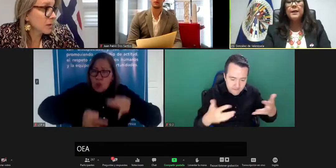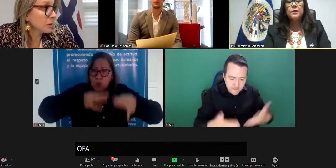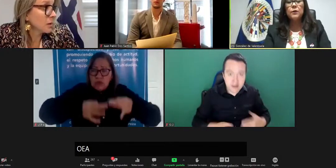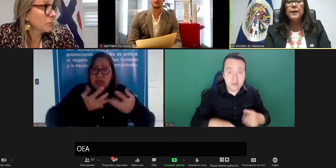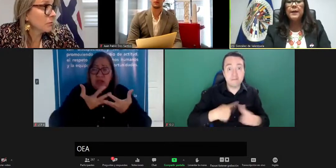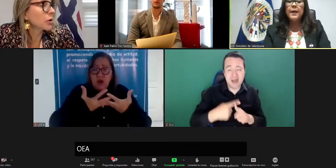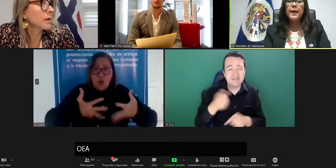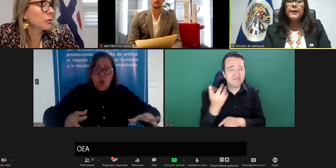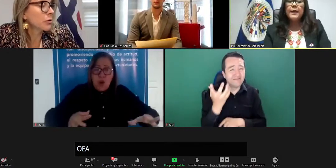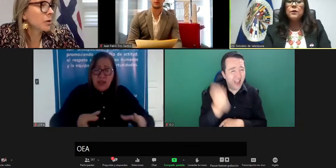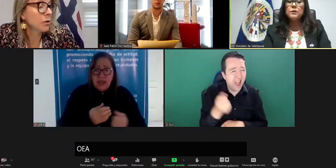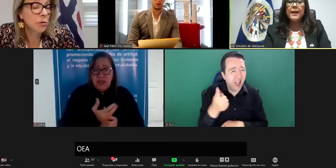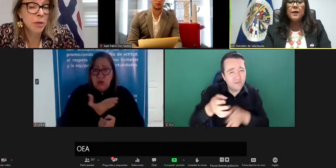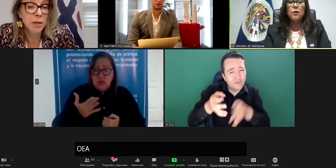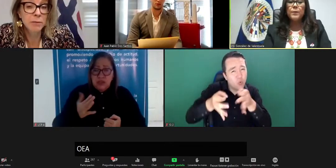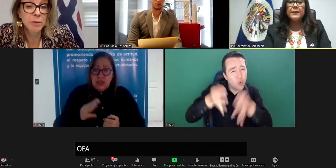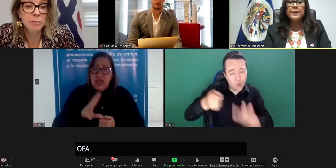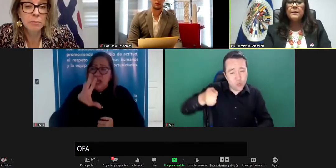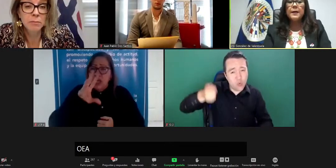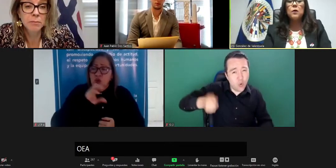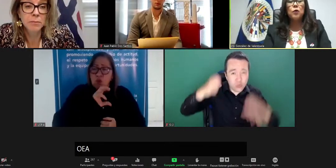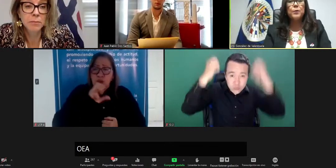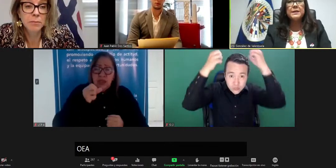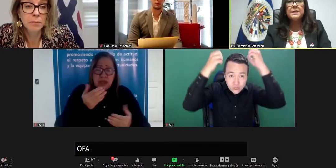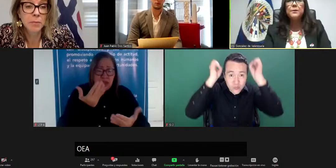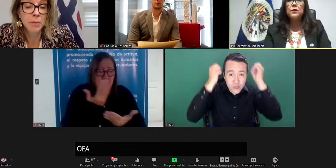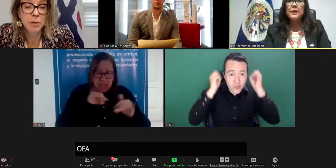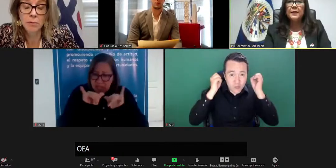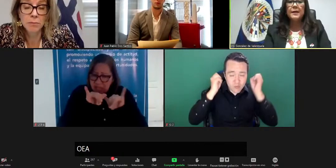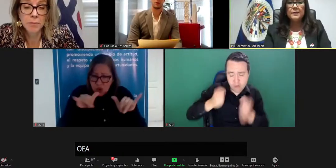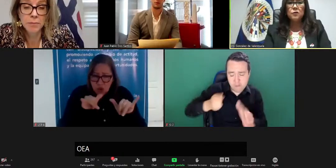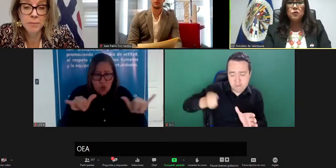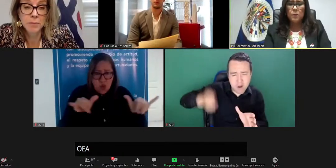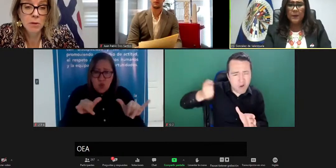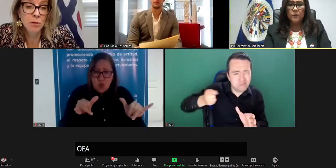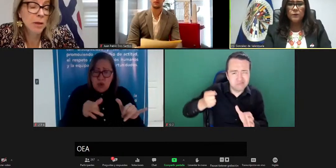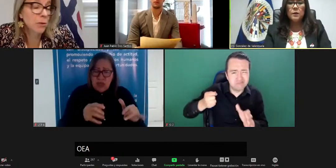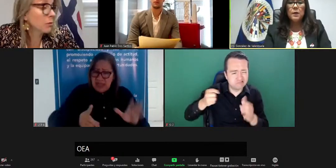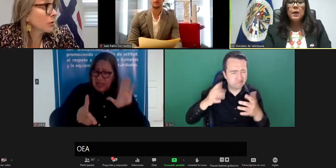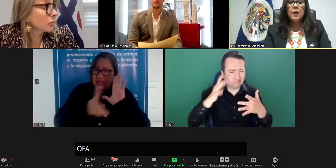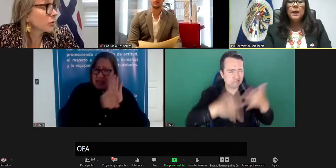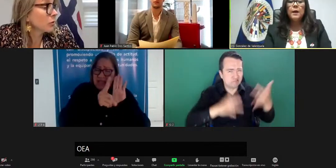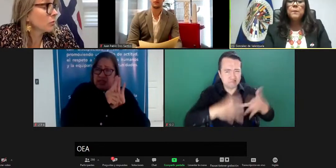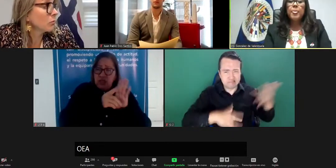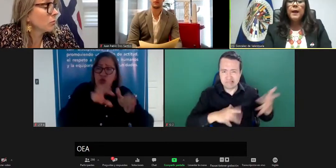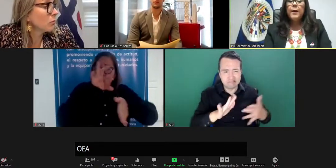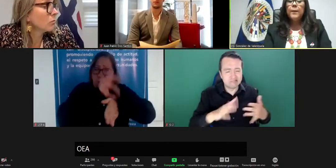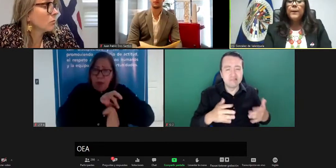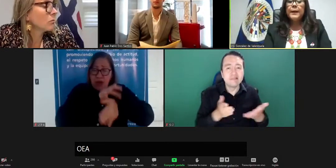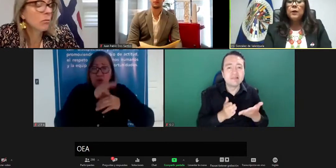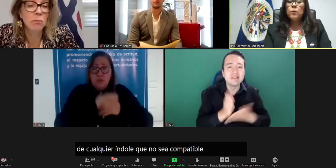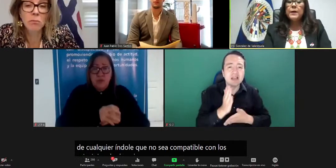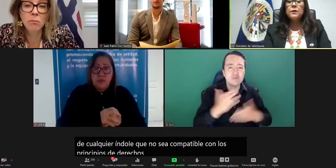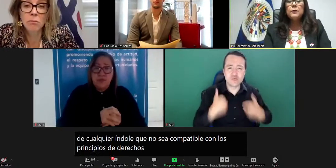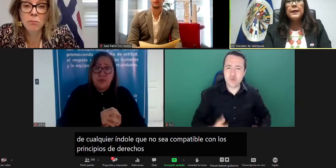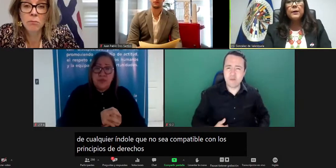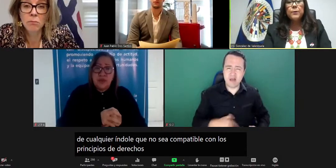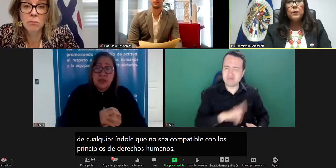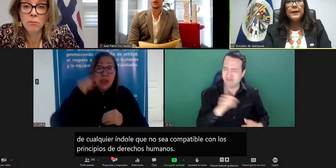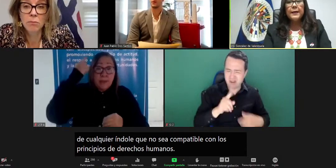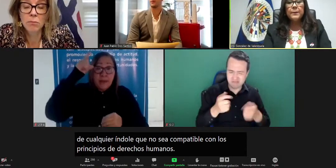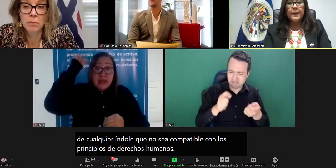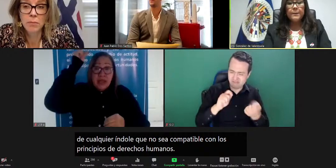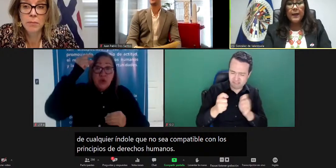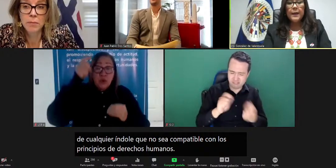legal and other sorts of practices that are not compatible with the principles of human